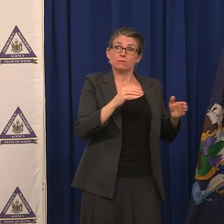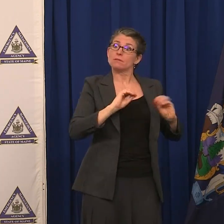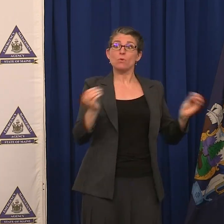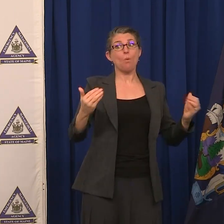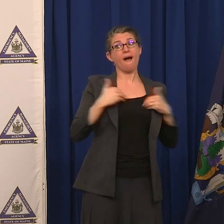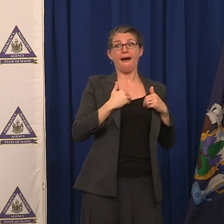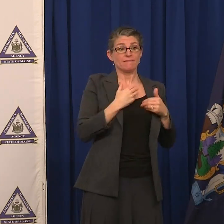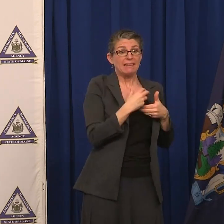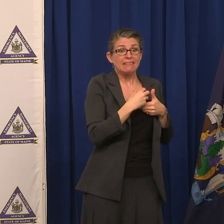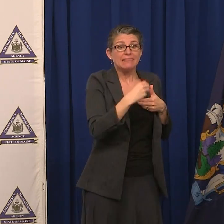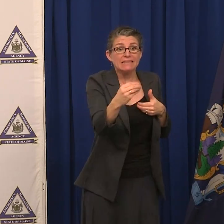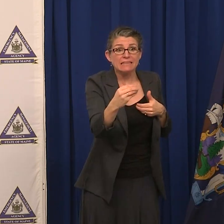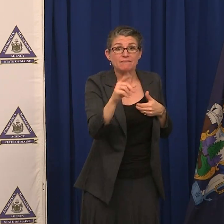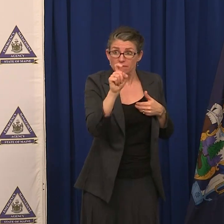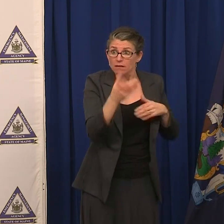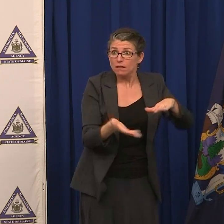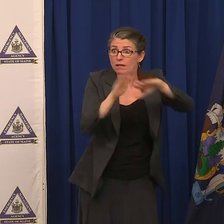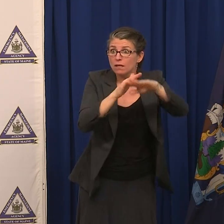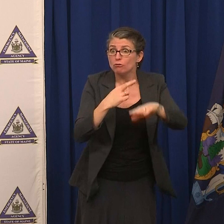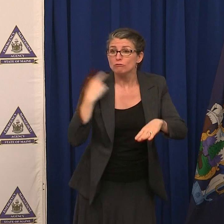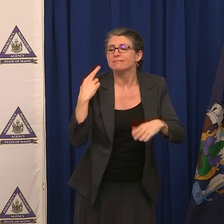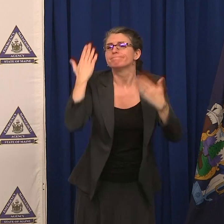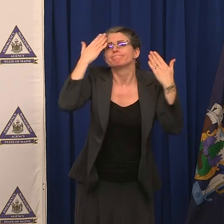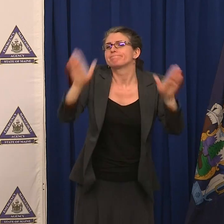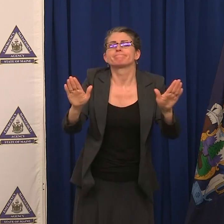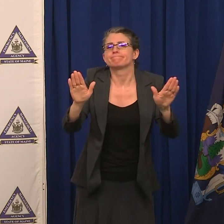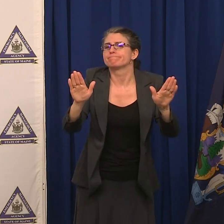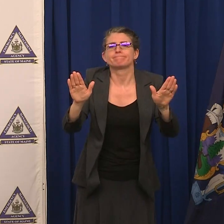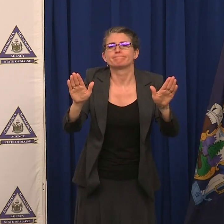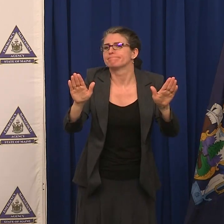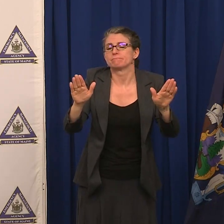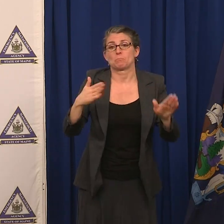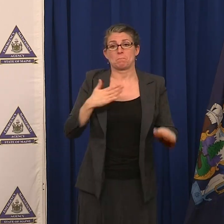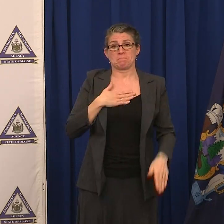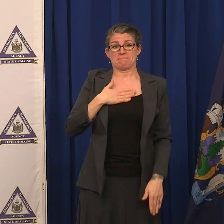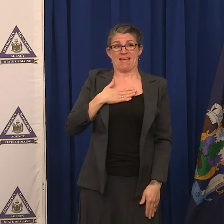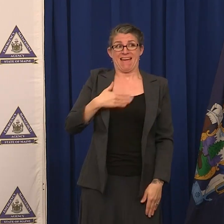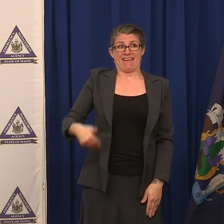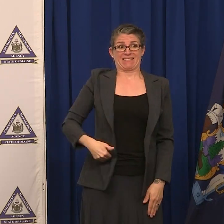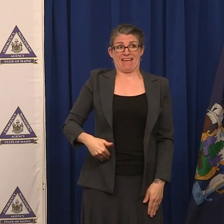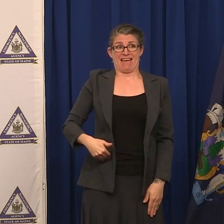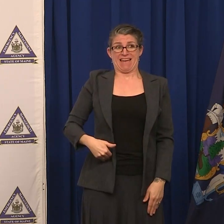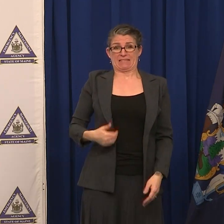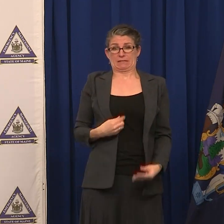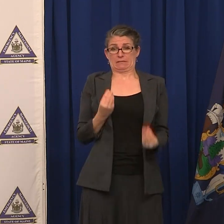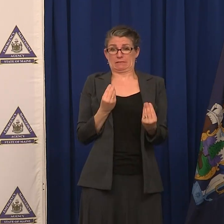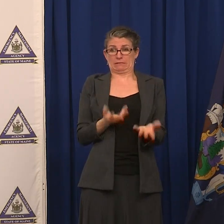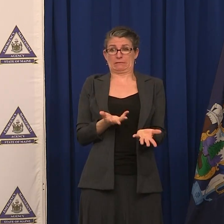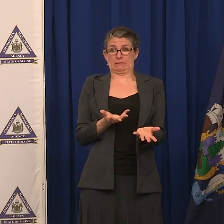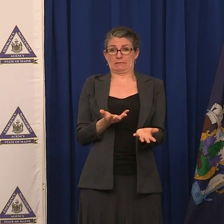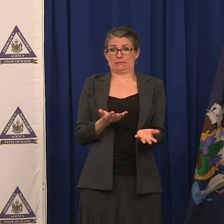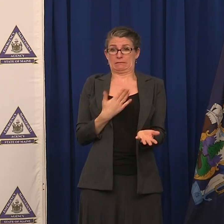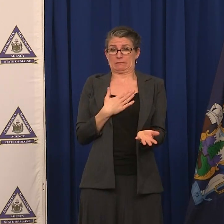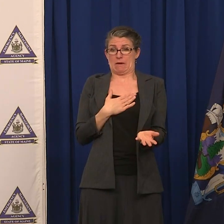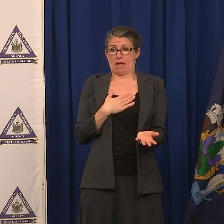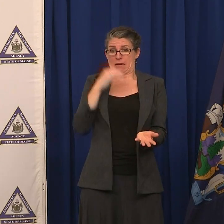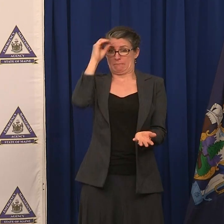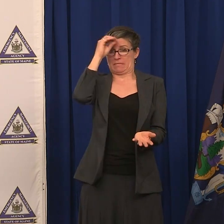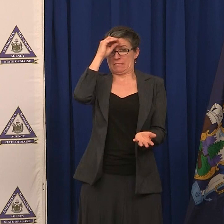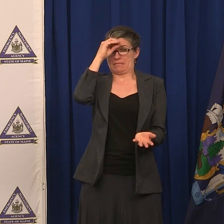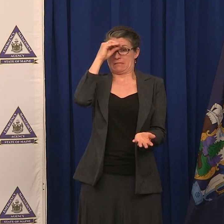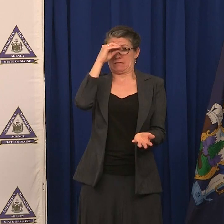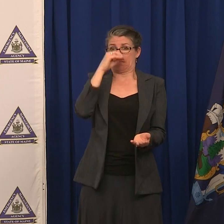hunch. My hunch is a little bit different. My hunch is that what they are worried about is individuals who